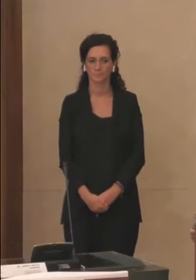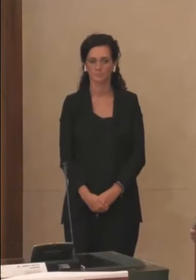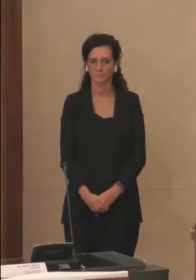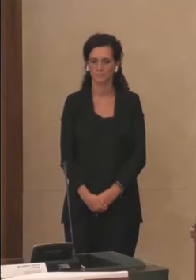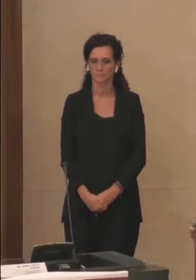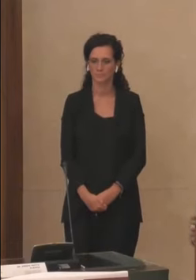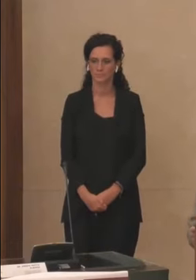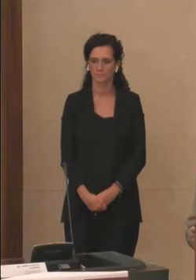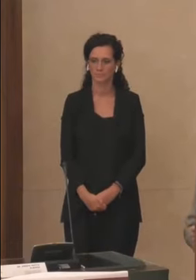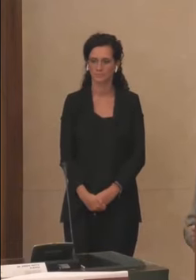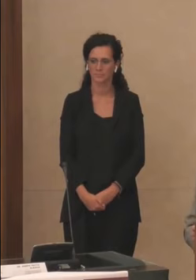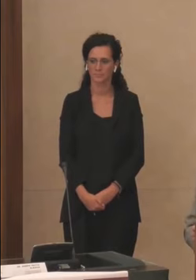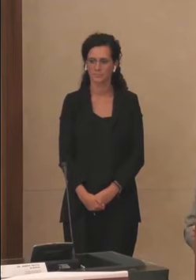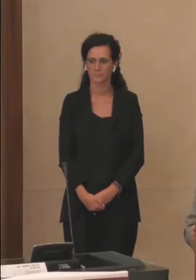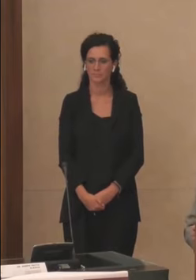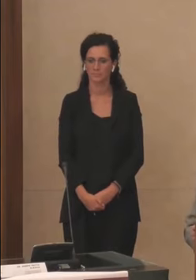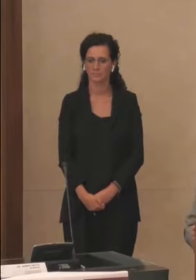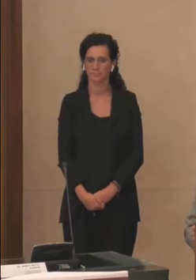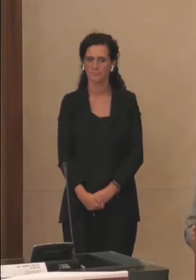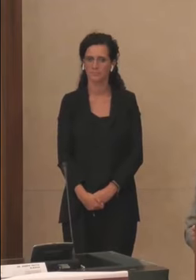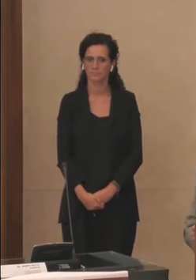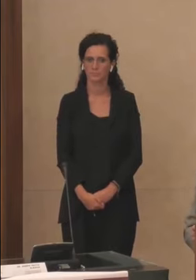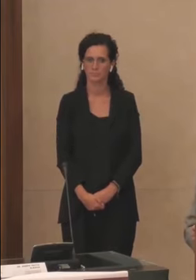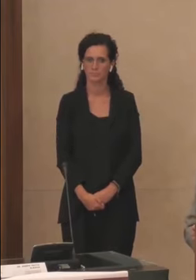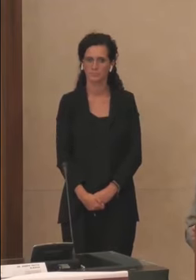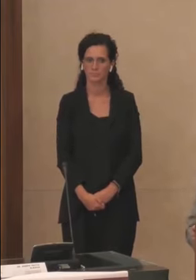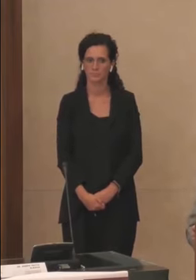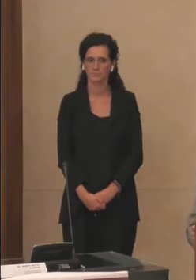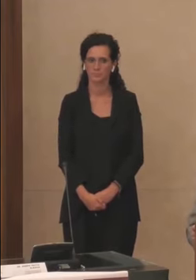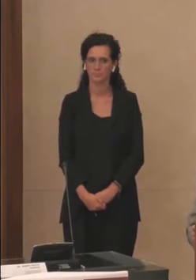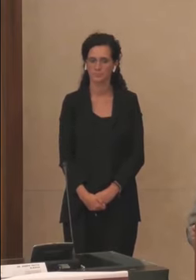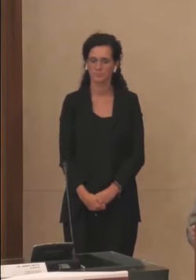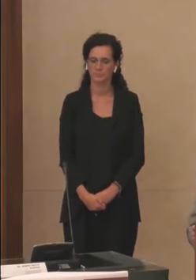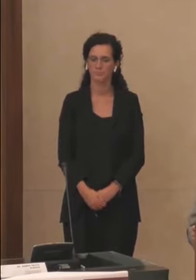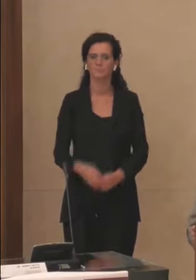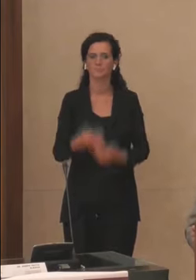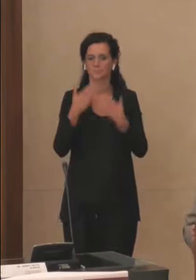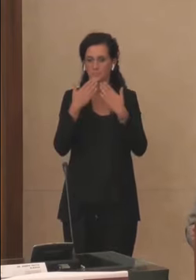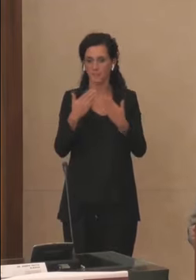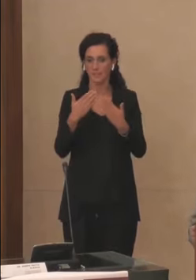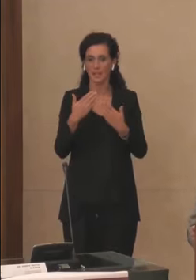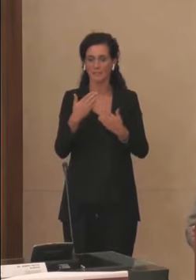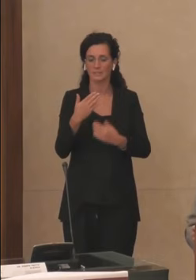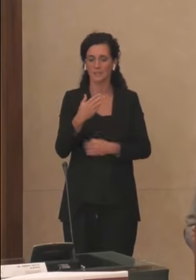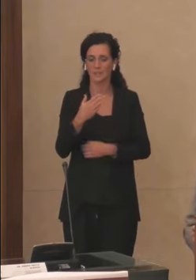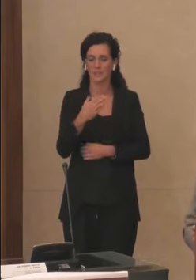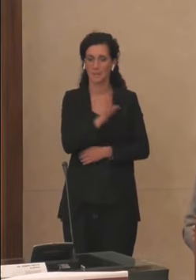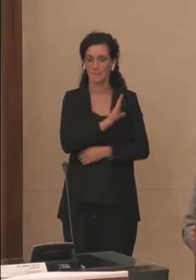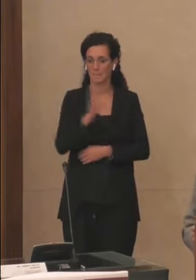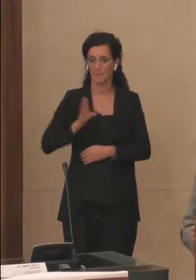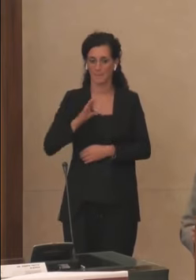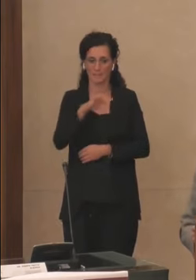Thank you, members of the Italian Senate, for letting me speak in this